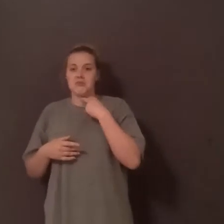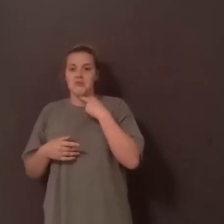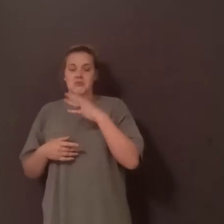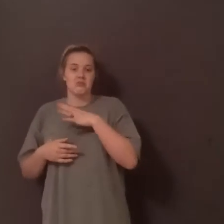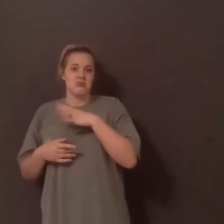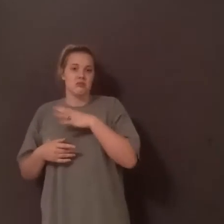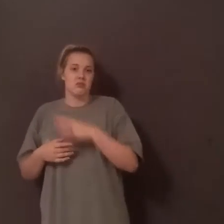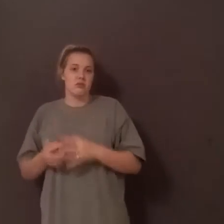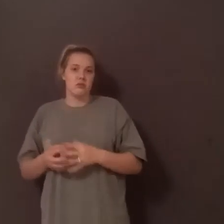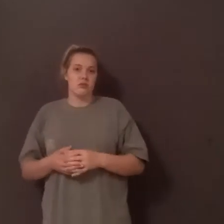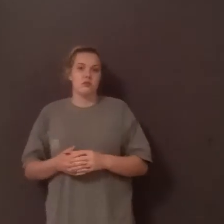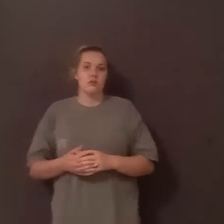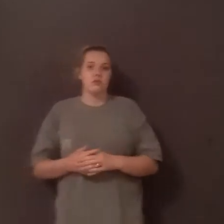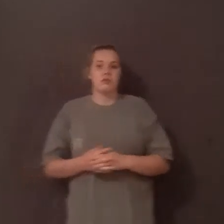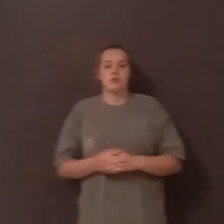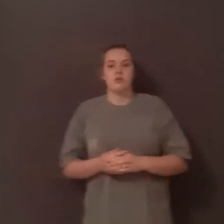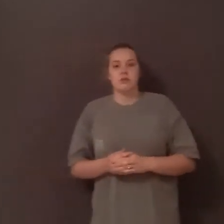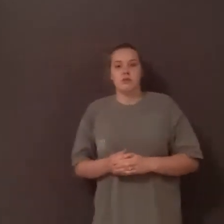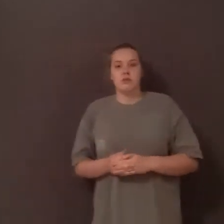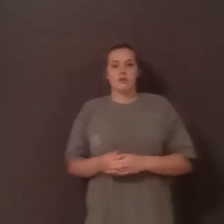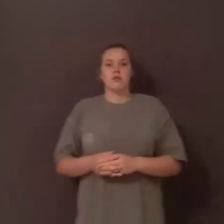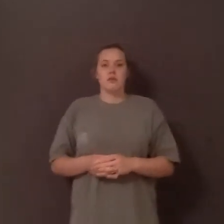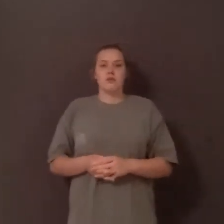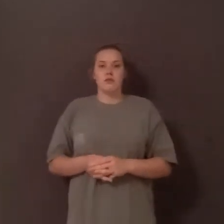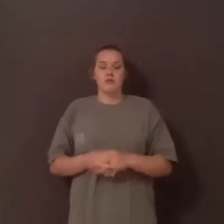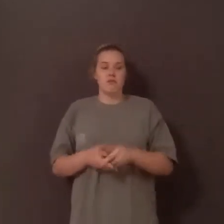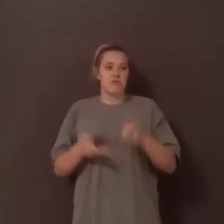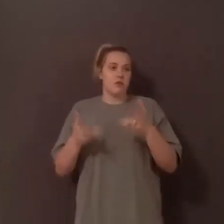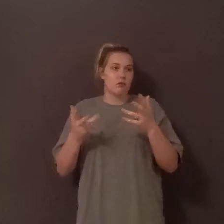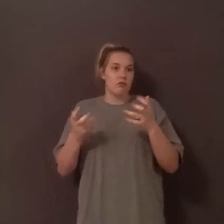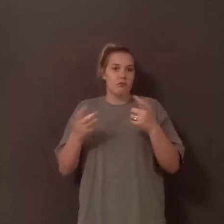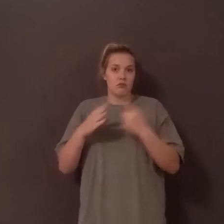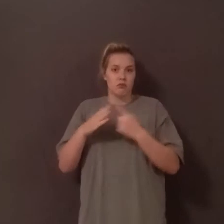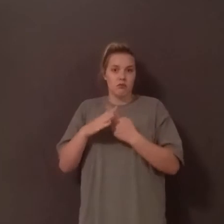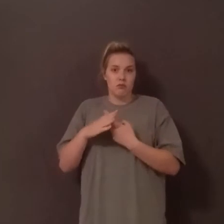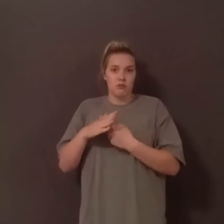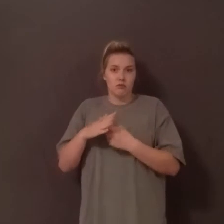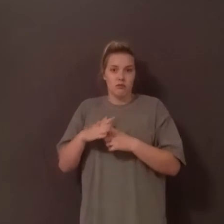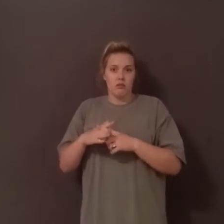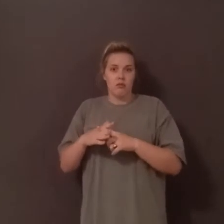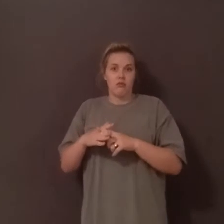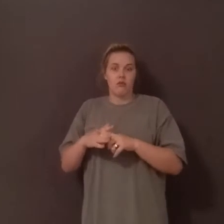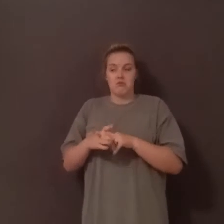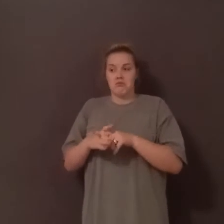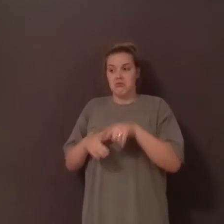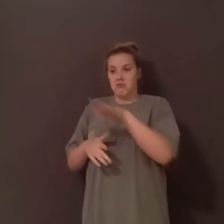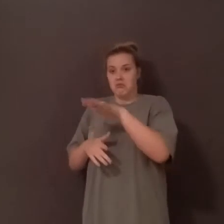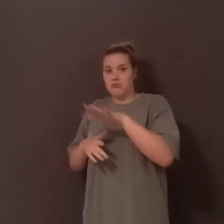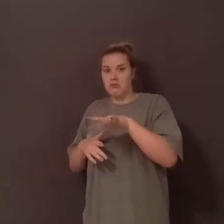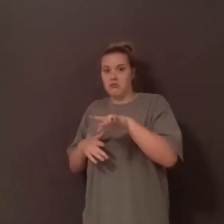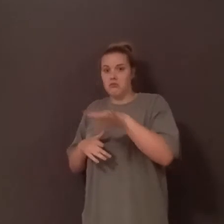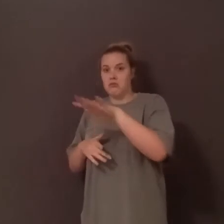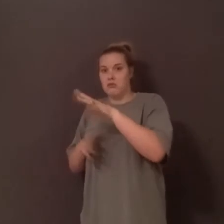begin, Mr. Miscavige, with, I guess, the kind of broad question perhaps folks at home may be asking themselves right now. Perhaps folks at home may be